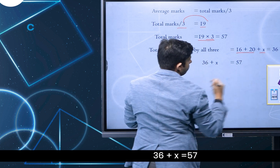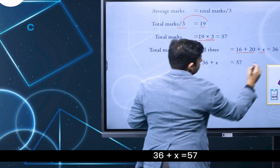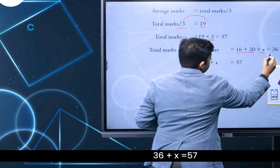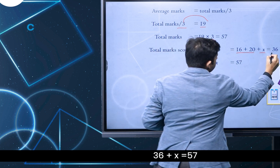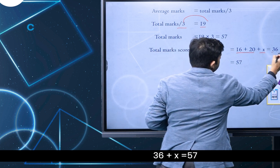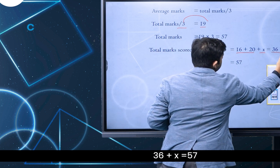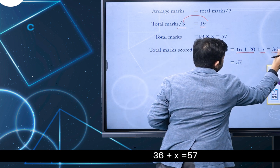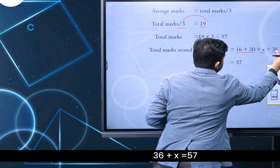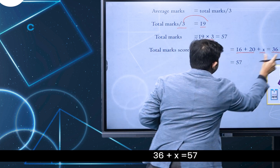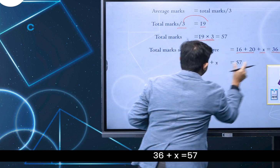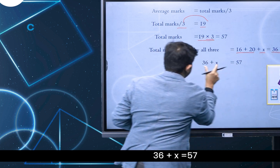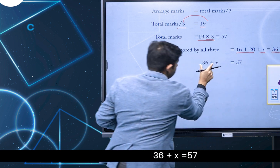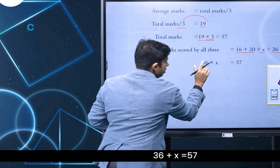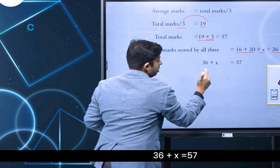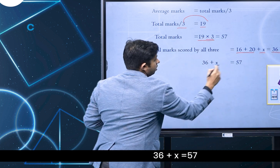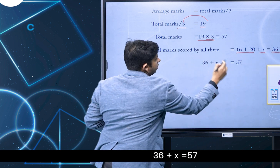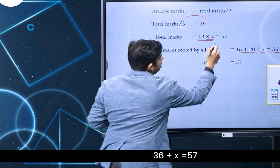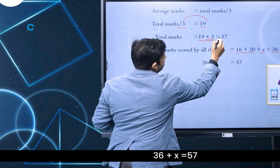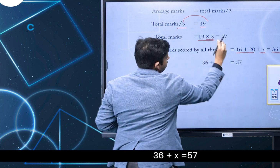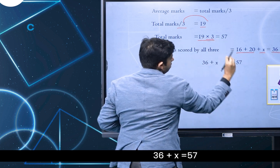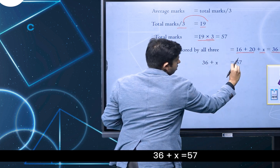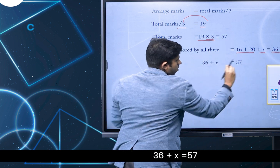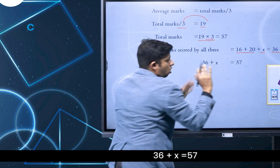equals to 57.